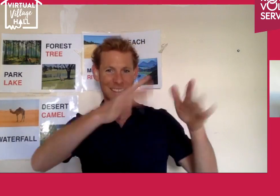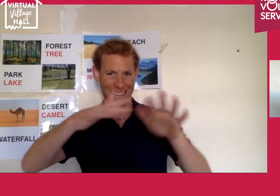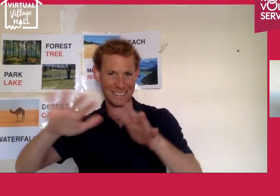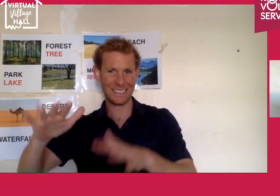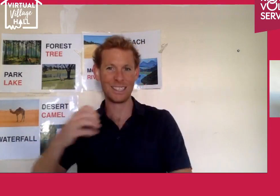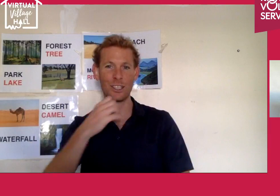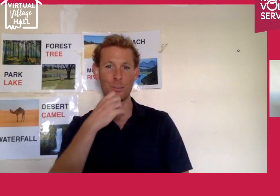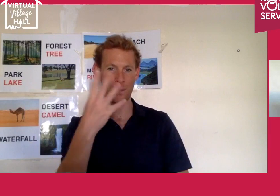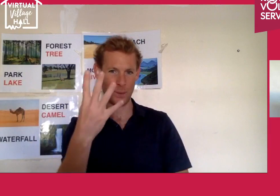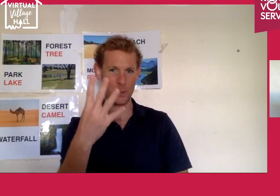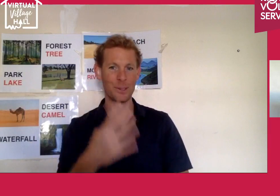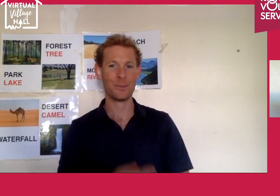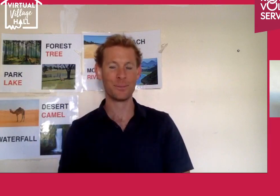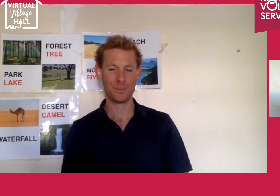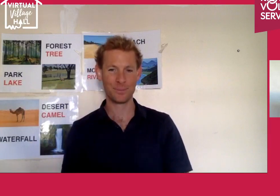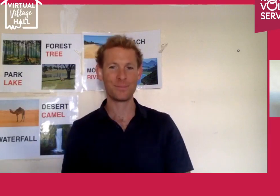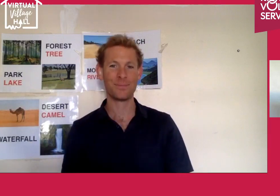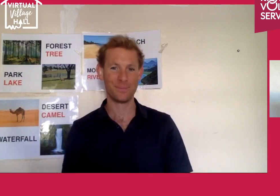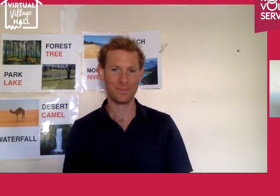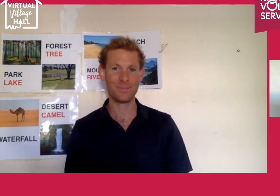Yep, you're right with number 4. It is C.